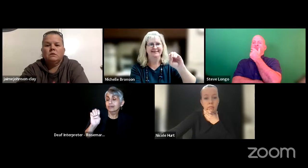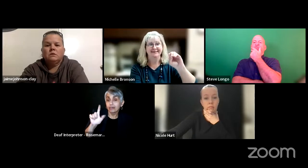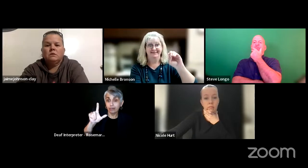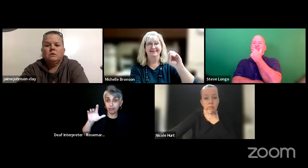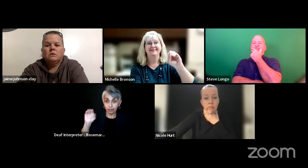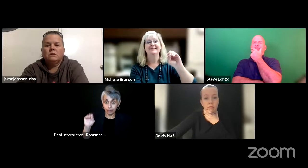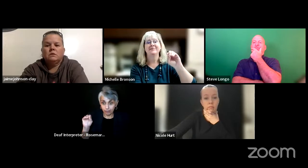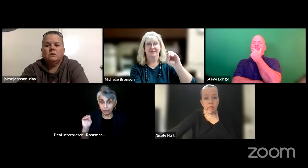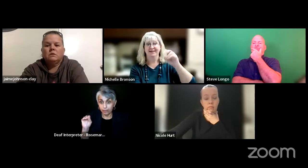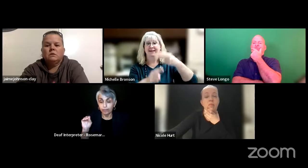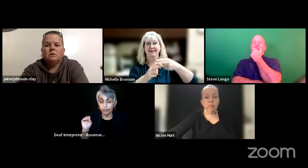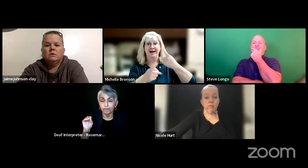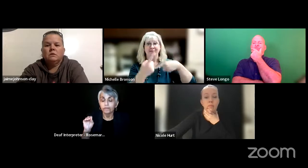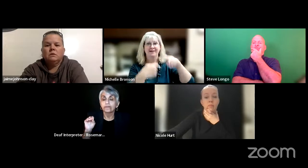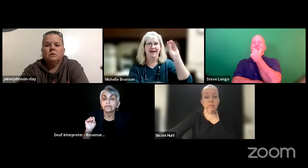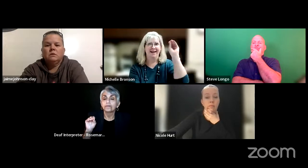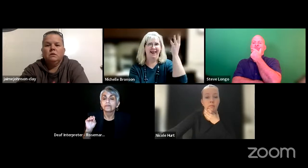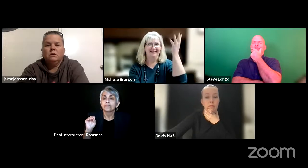Castillo.